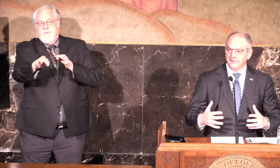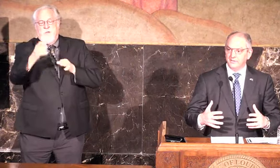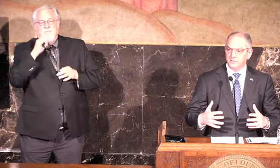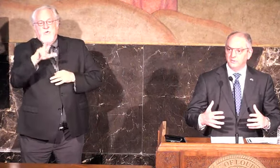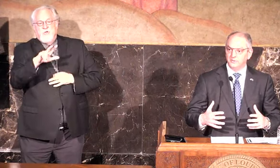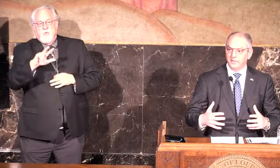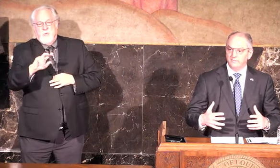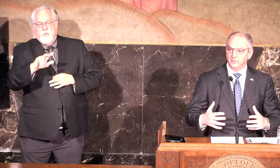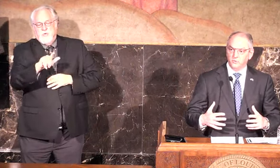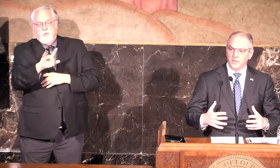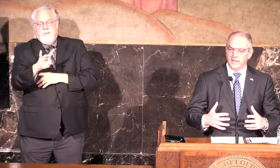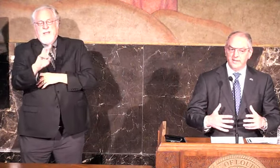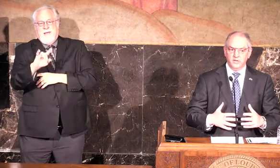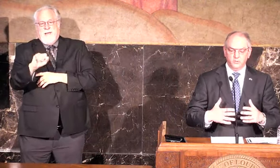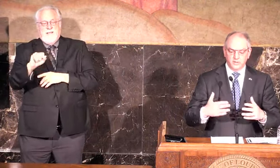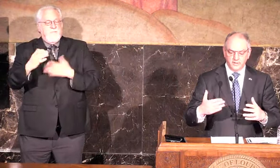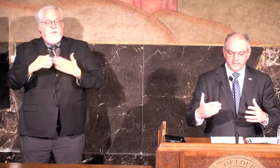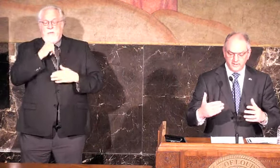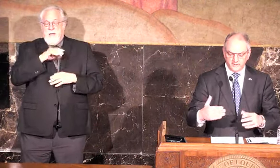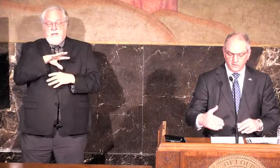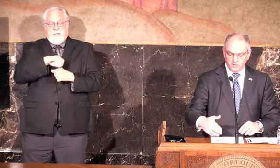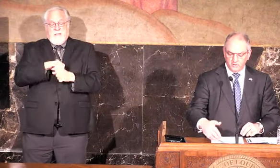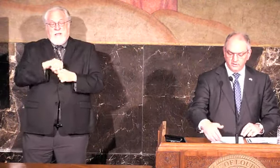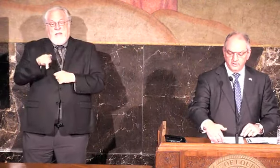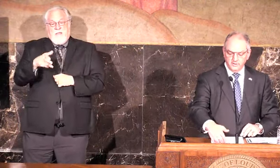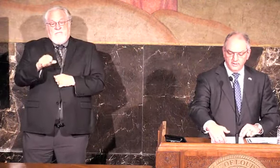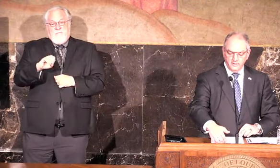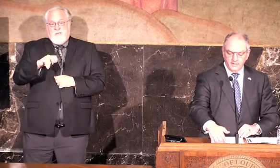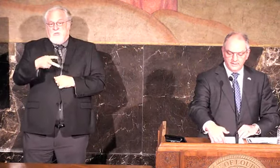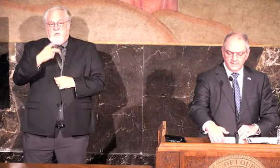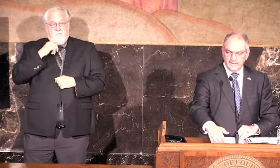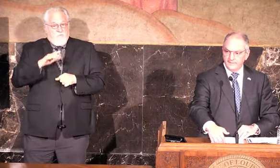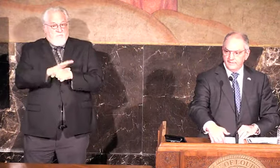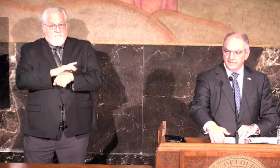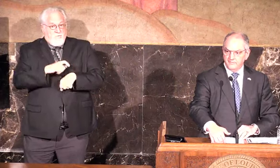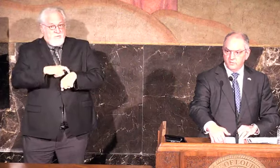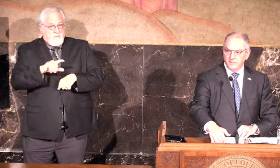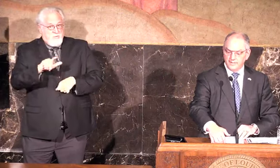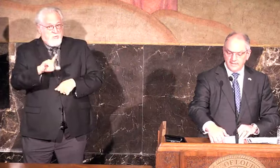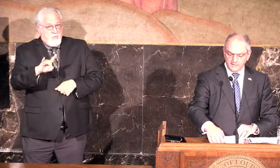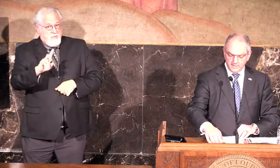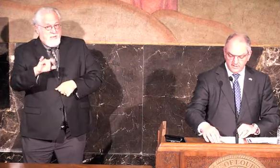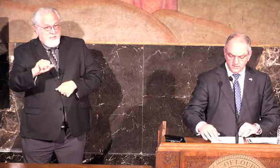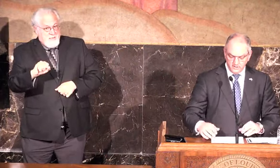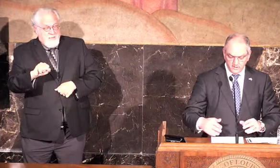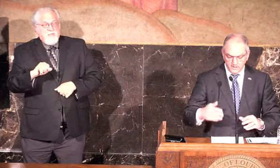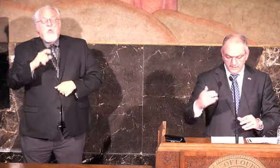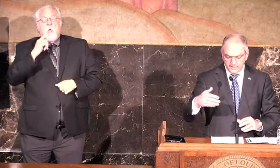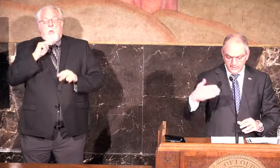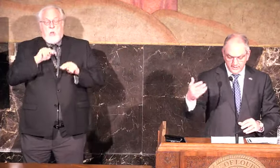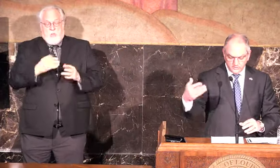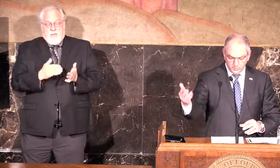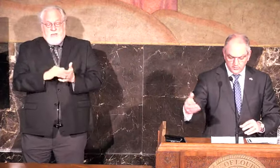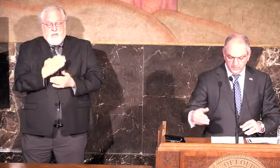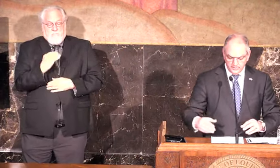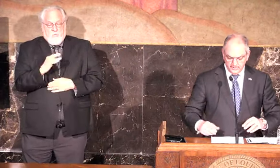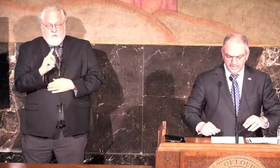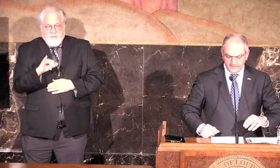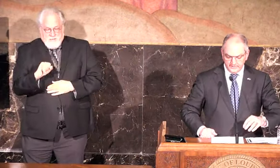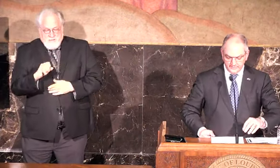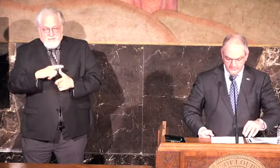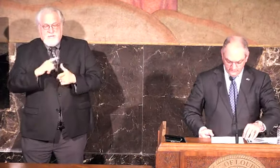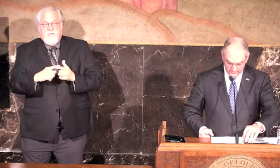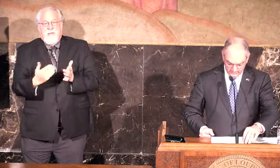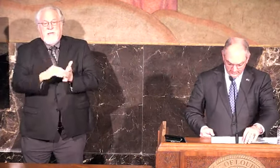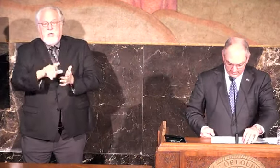in phase two for that full 28 days. We're going to take a hard look at the data in 14 days and in 21